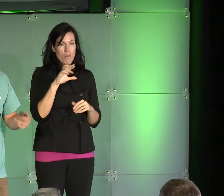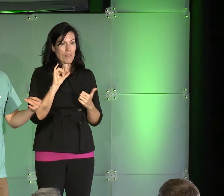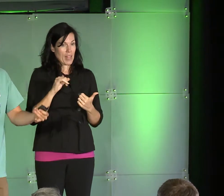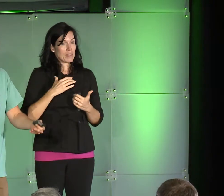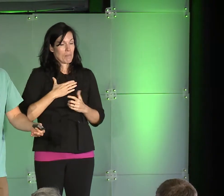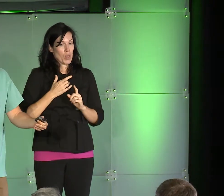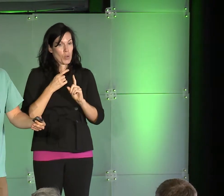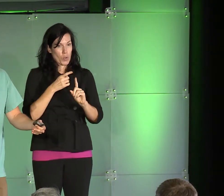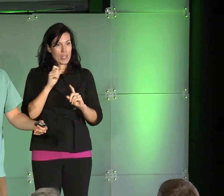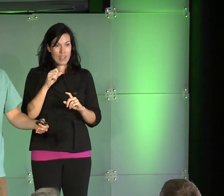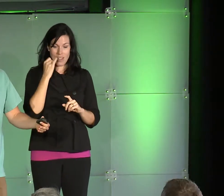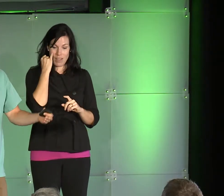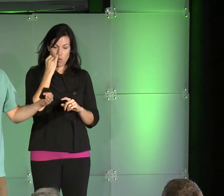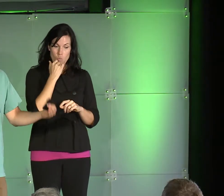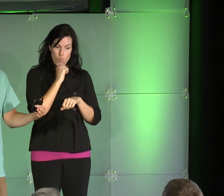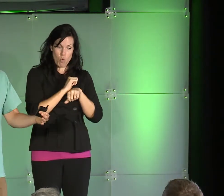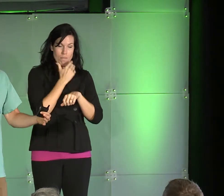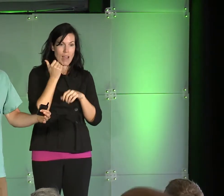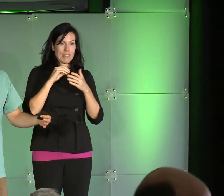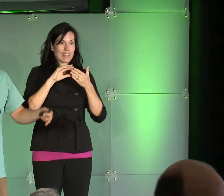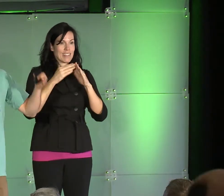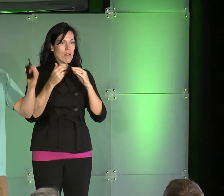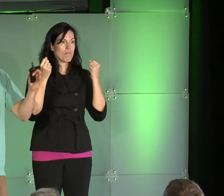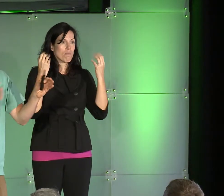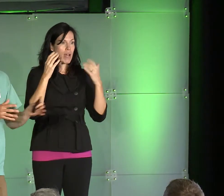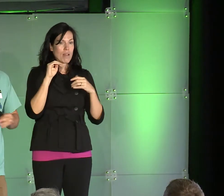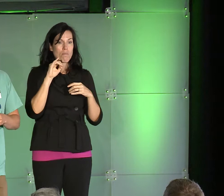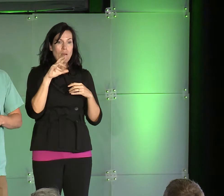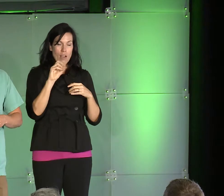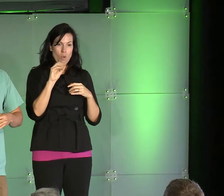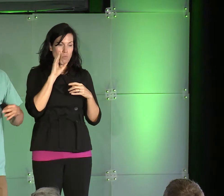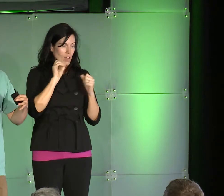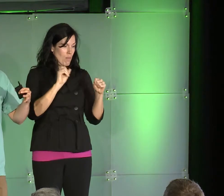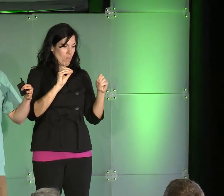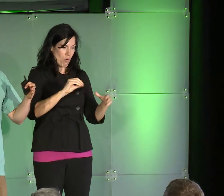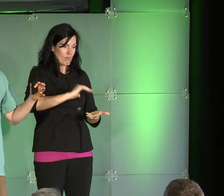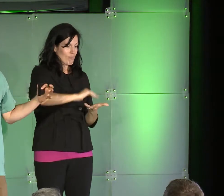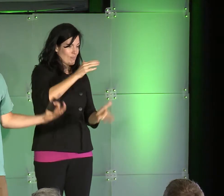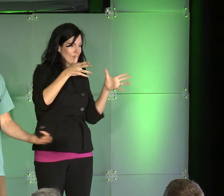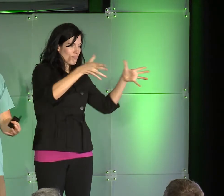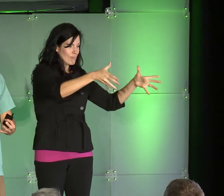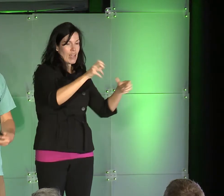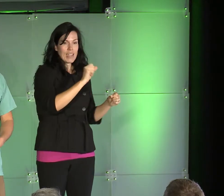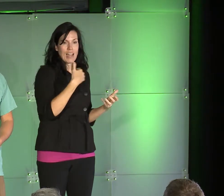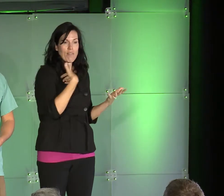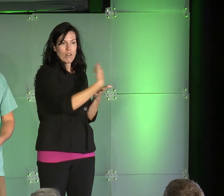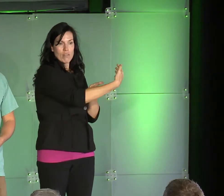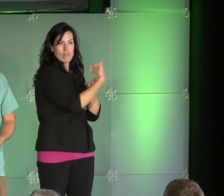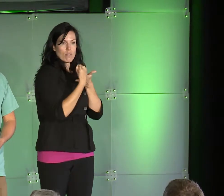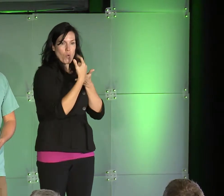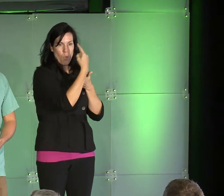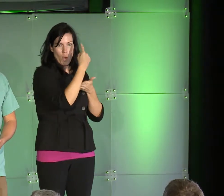goal, because this idea works best in the city where there's lots of microbreweries. You can put a container on many, and then just collect them all from one